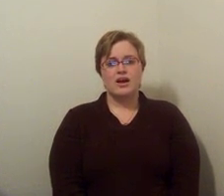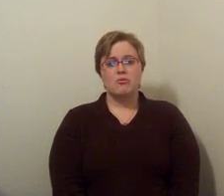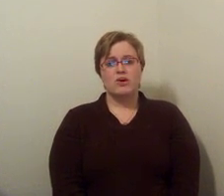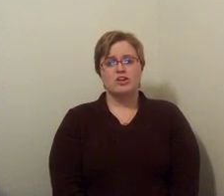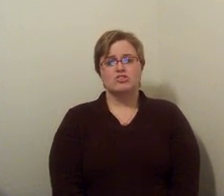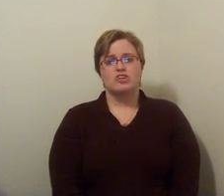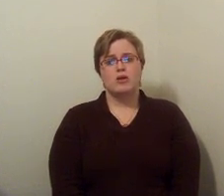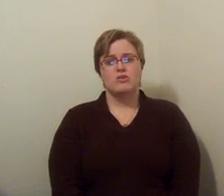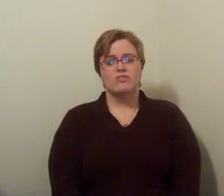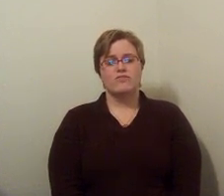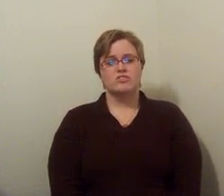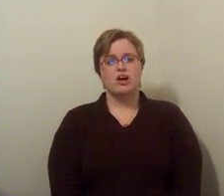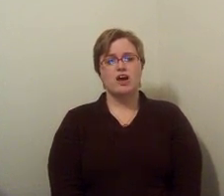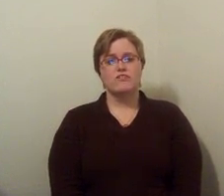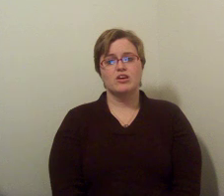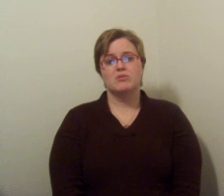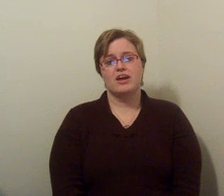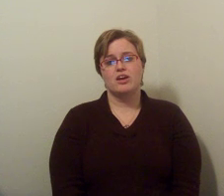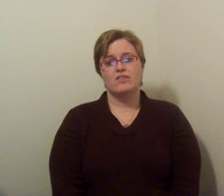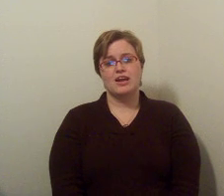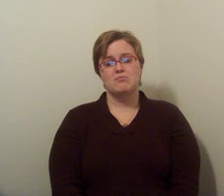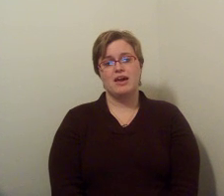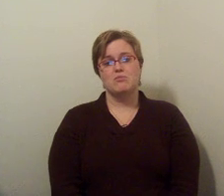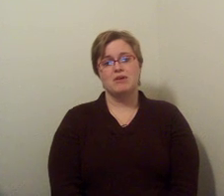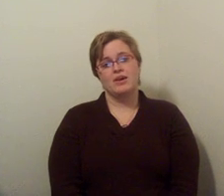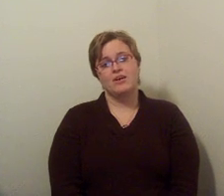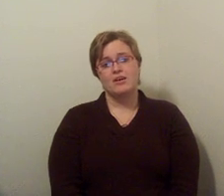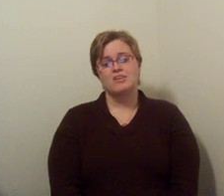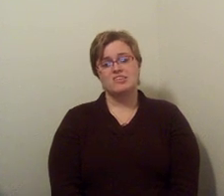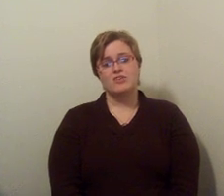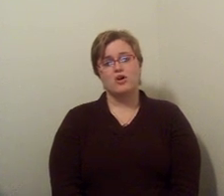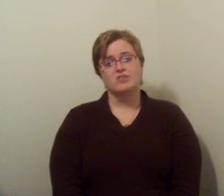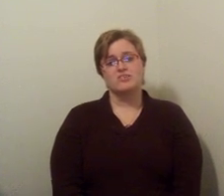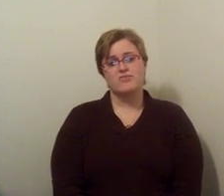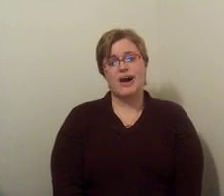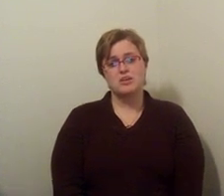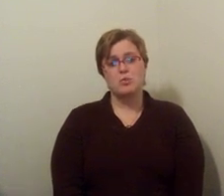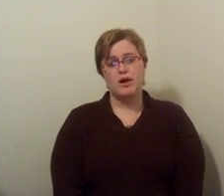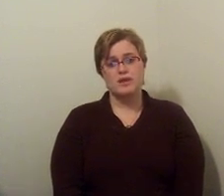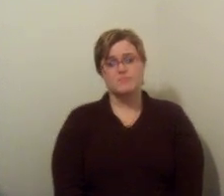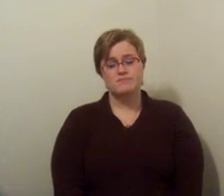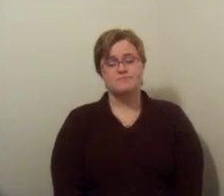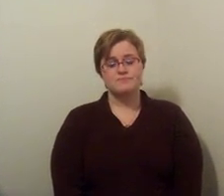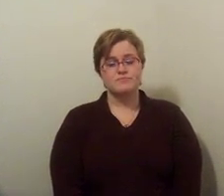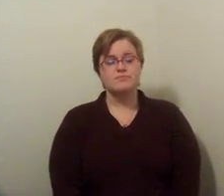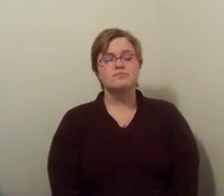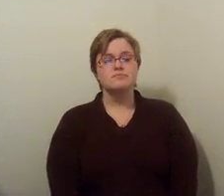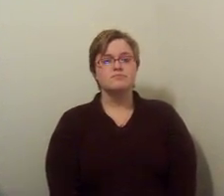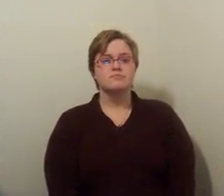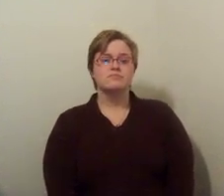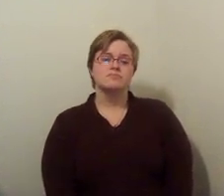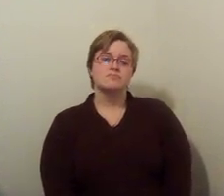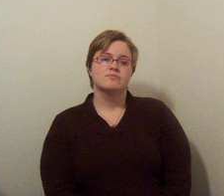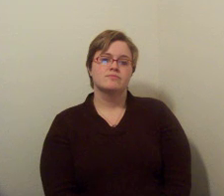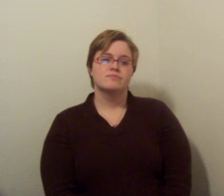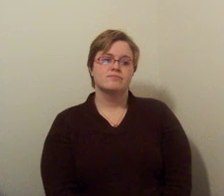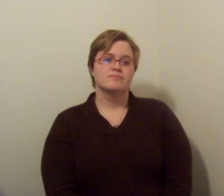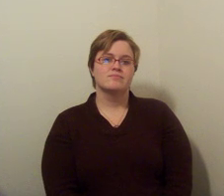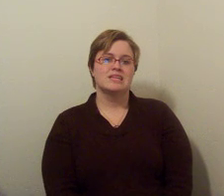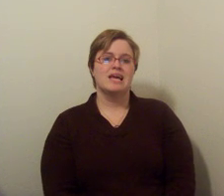want a good job with photography, but I know that it may be difficult to find one. Well, I think, even though the film